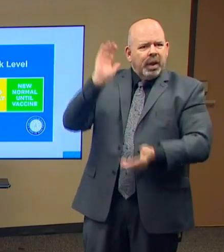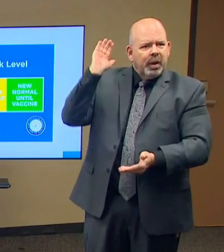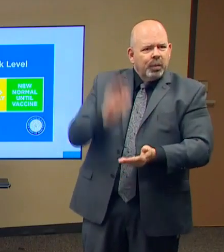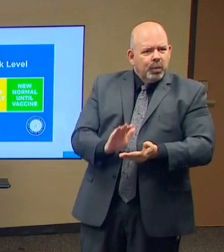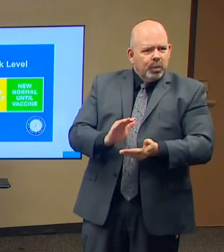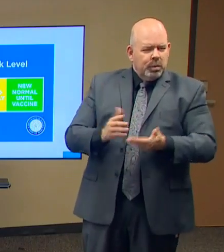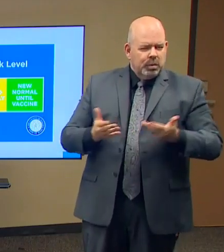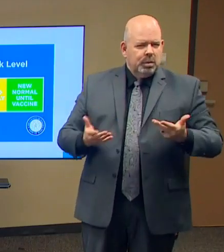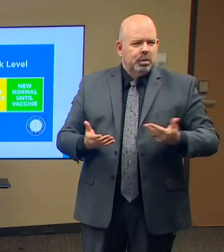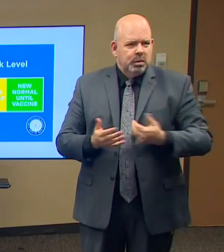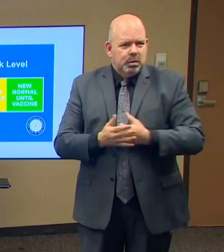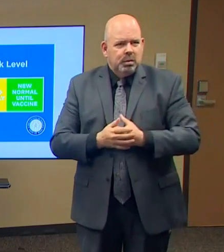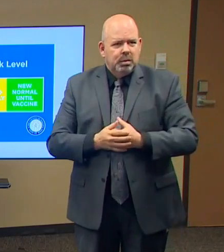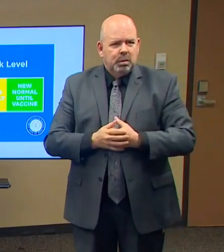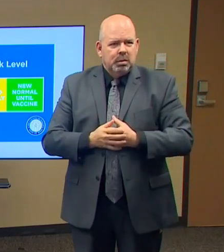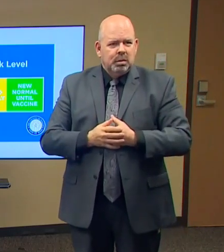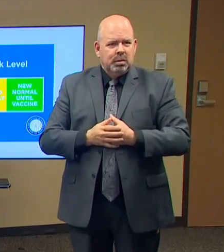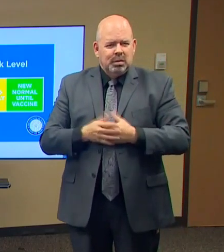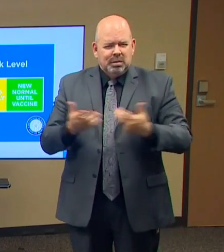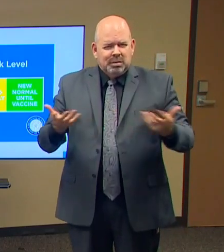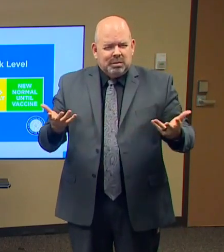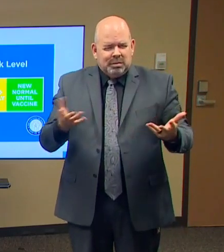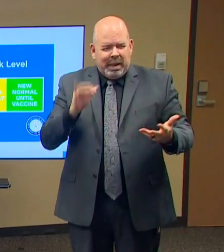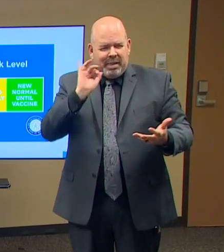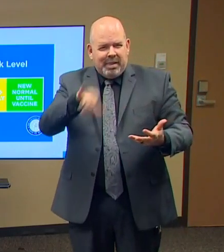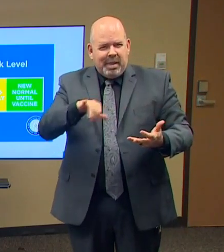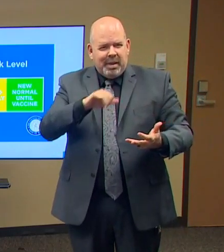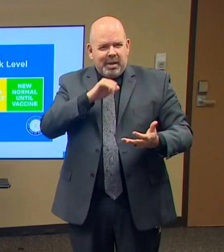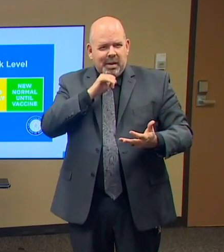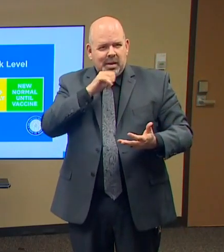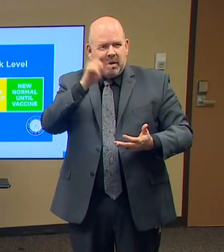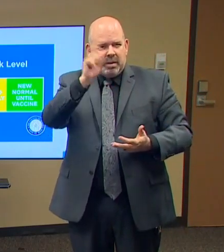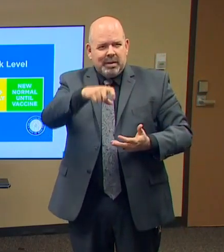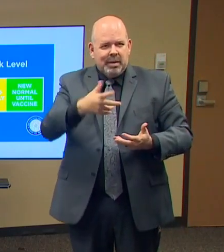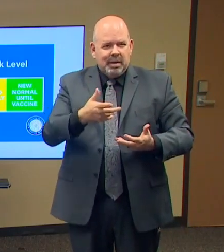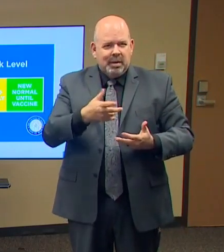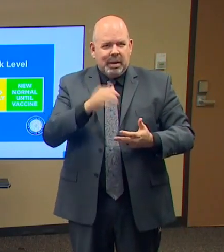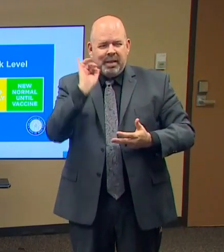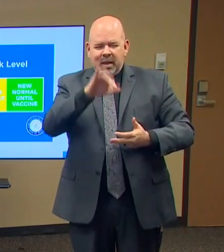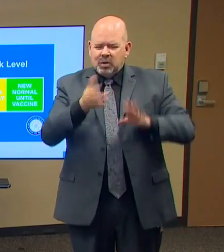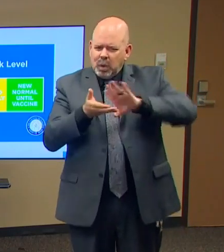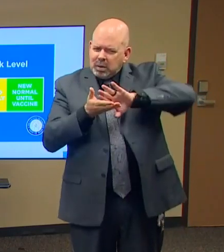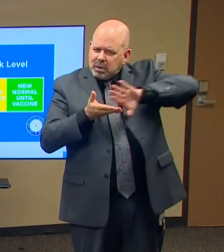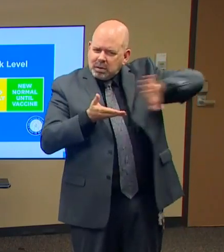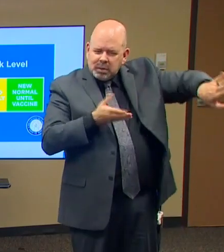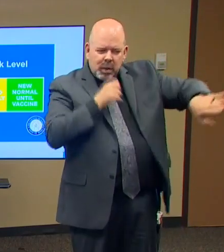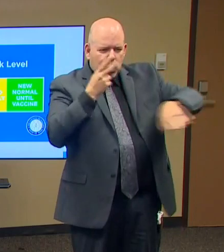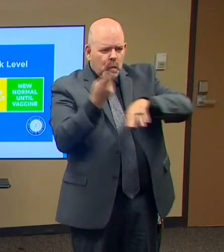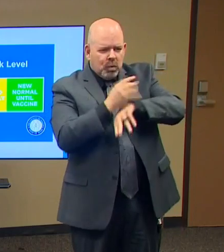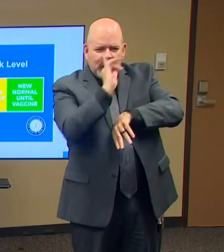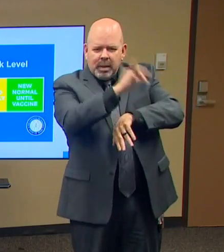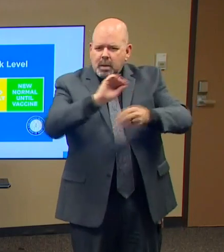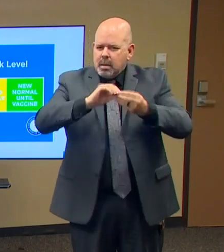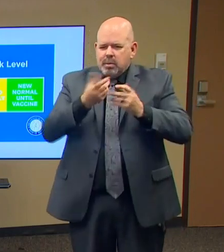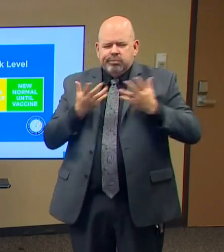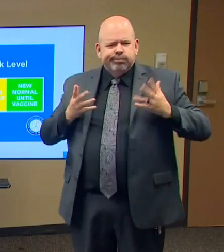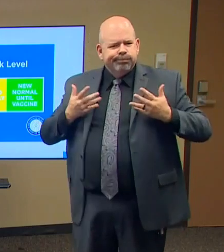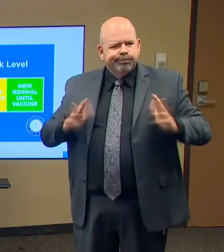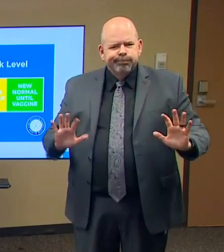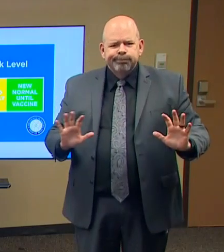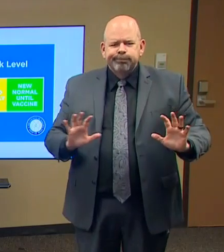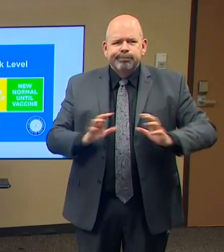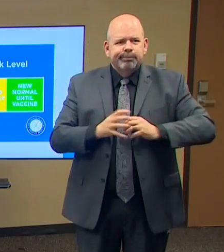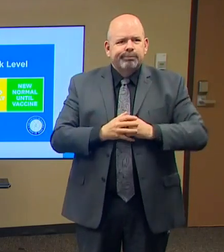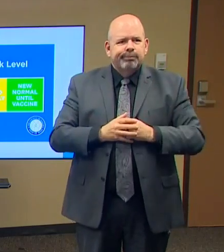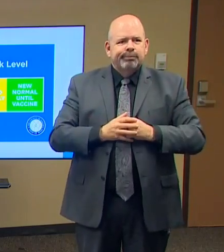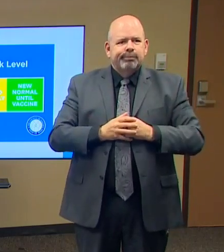percent of positive means. And so that's, again, an example of why that indicator is not as good.